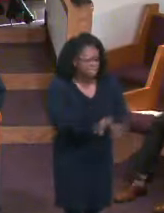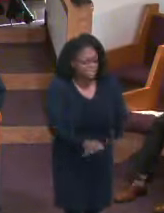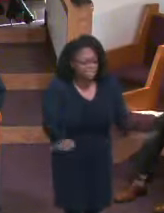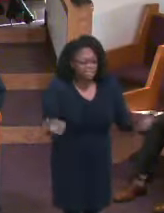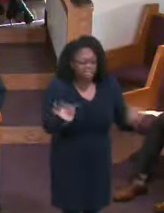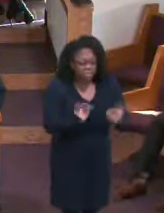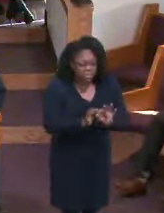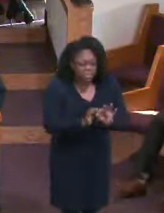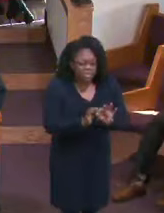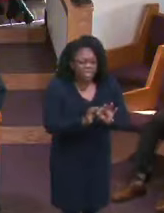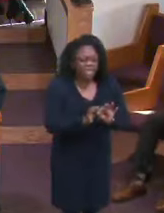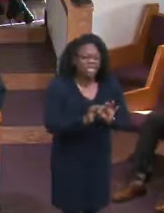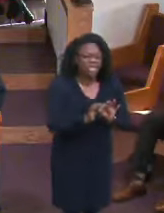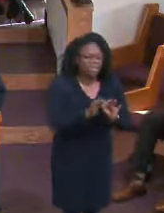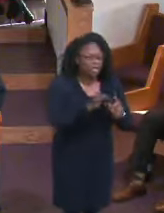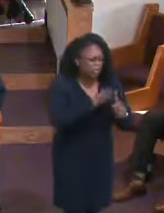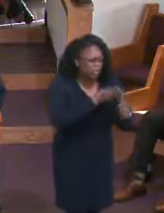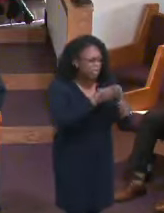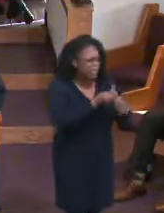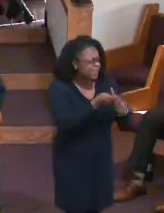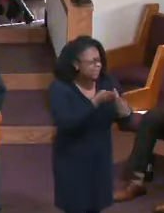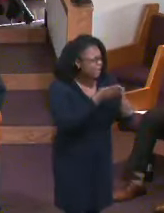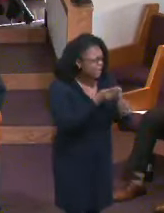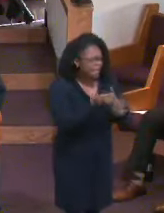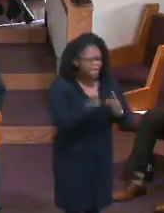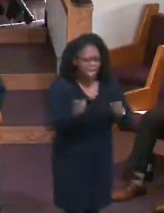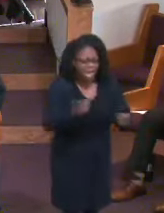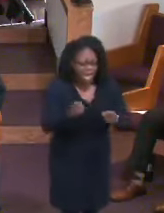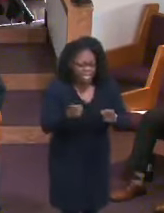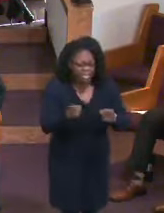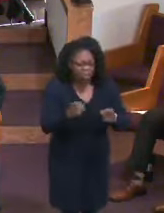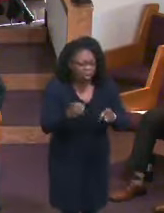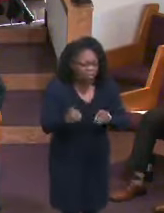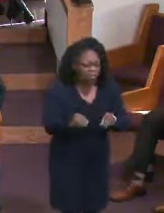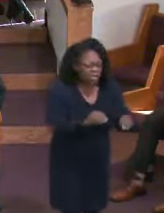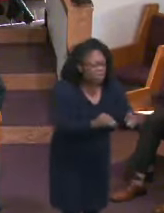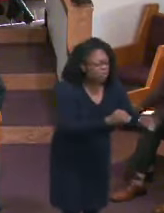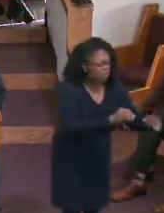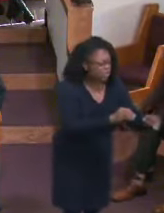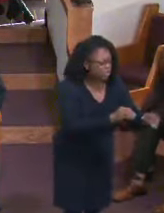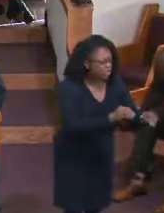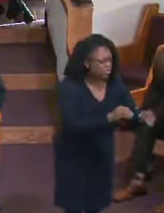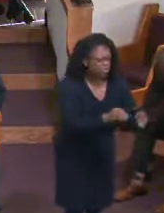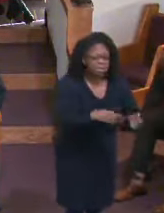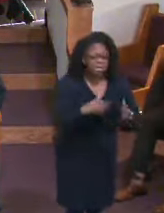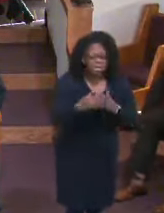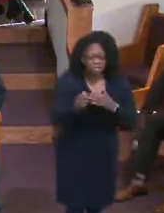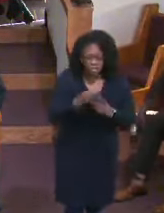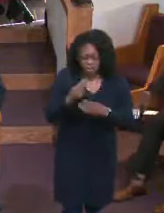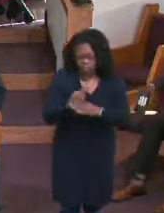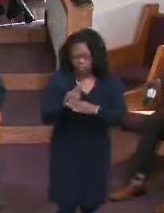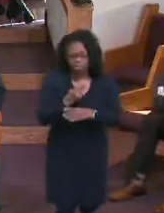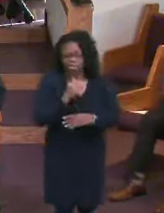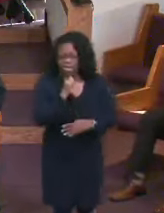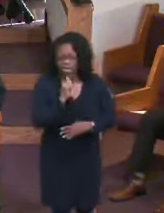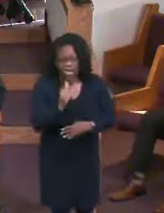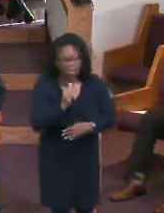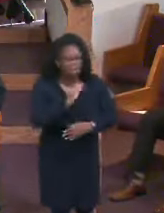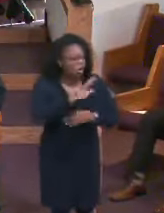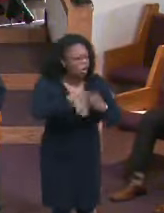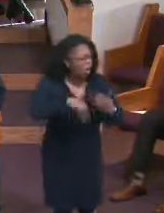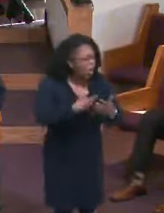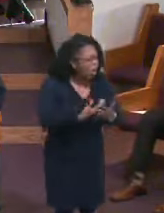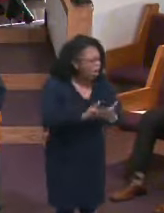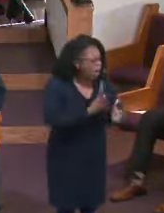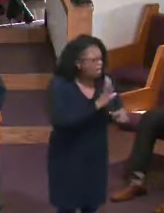It is to manipulate, handle, and or maneuver. Well, whether we use it or not, we are all